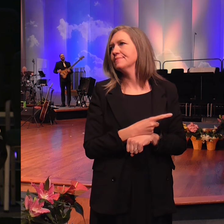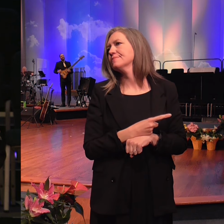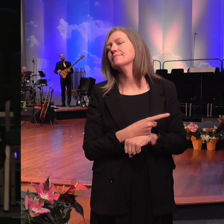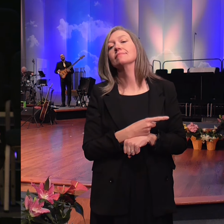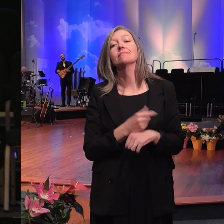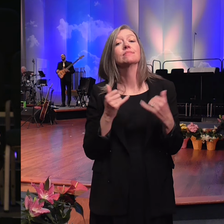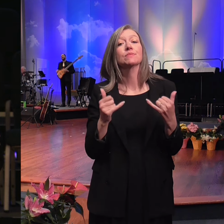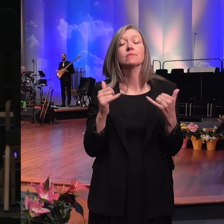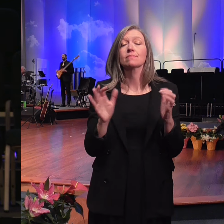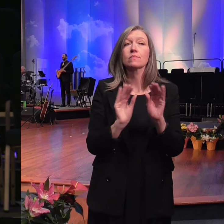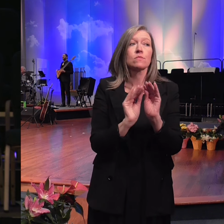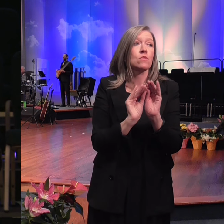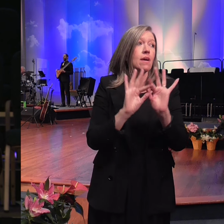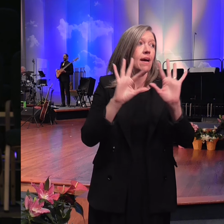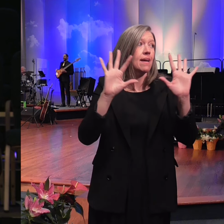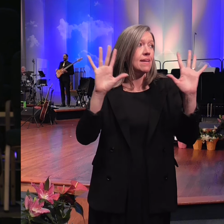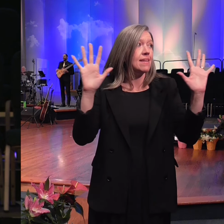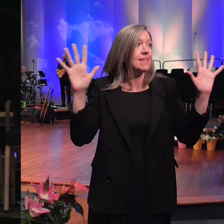day. It's gonna be a